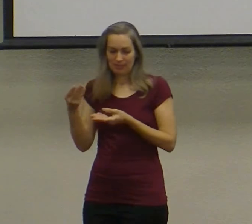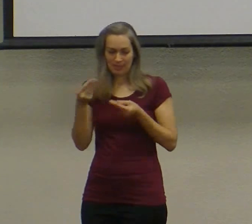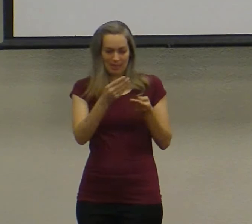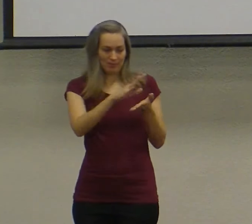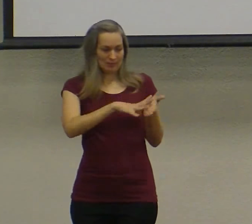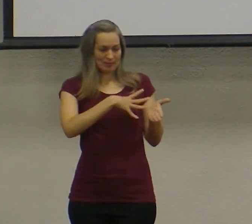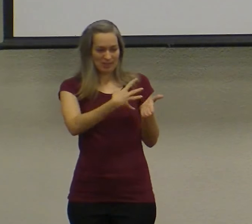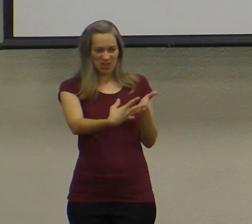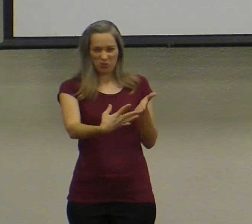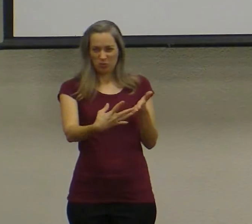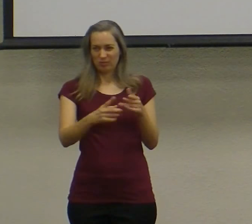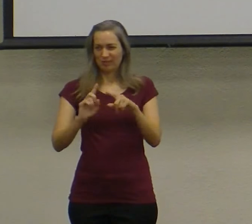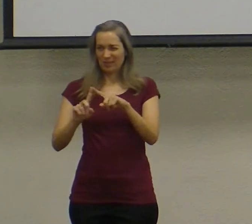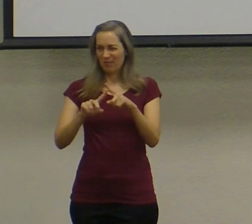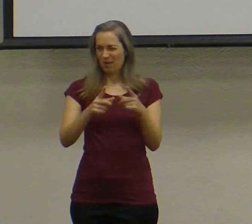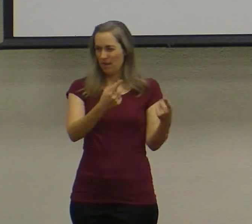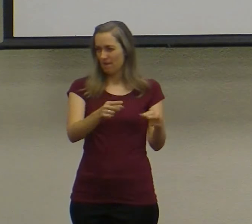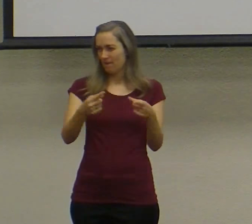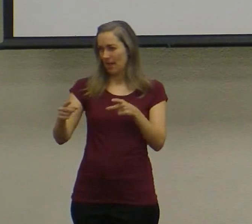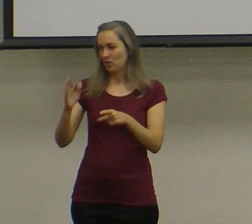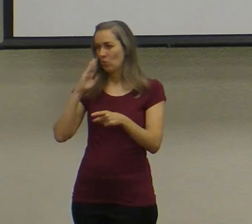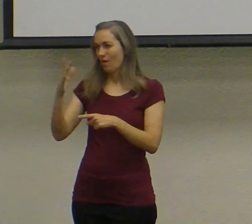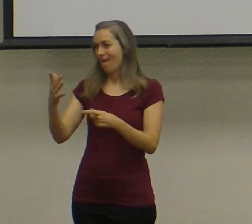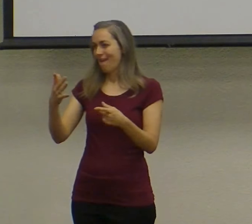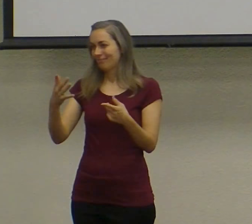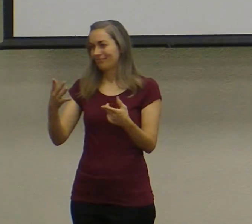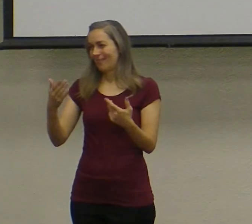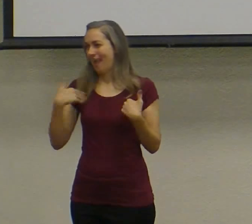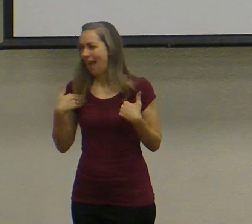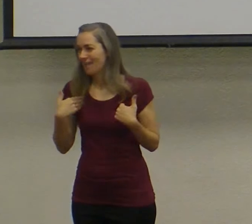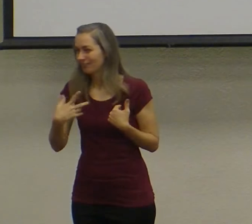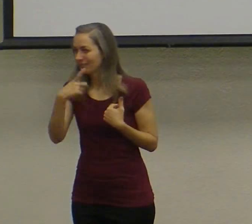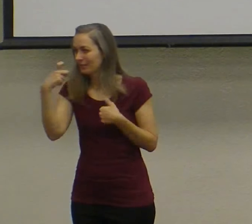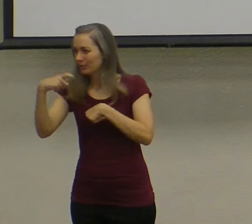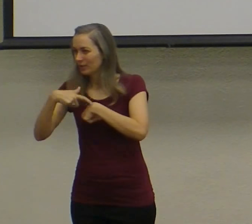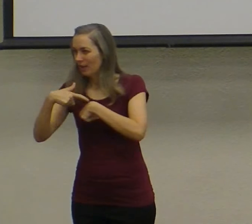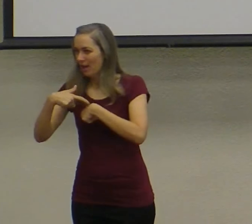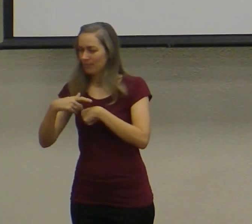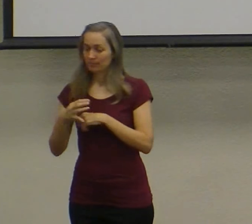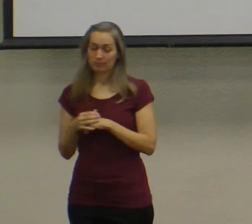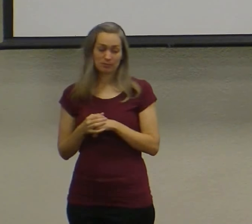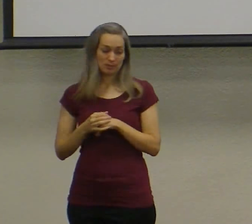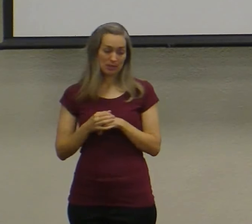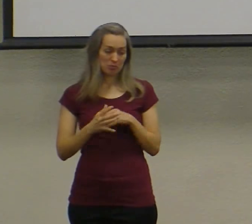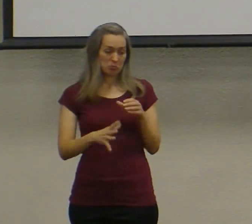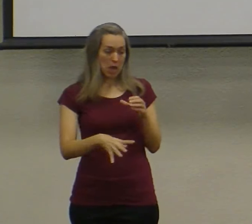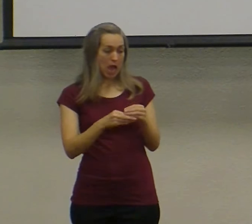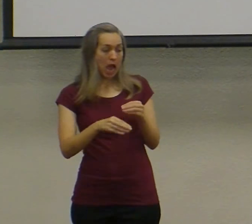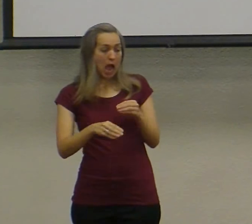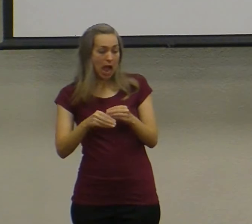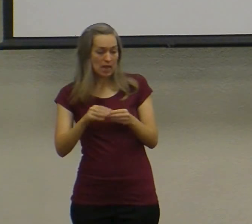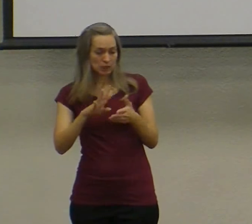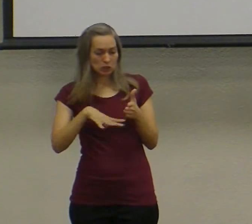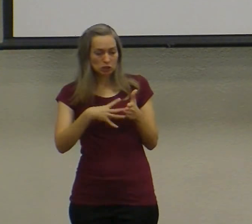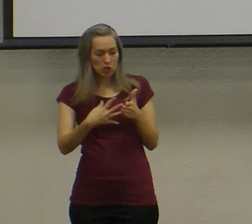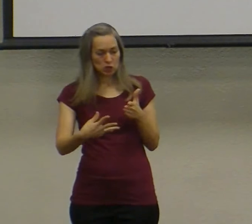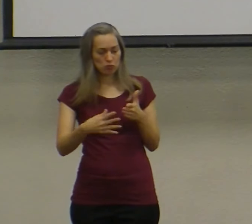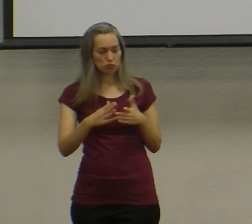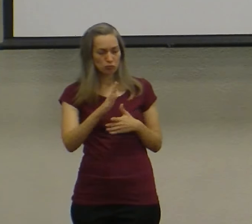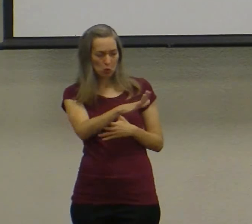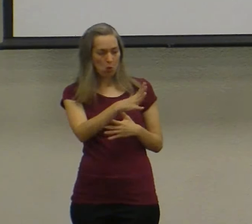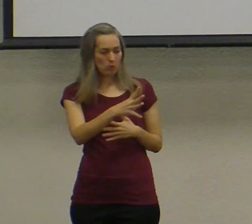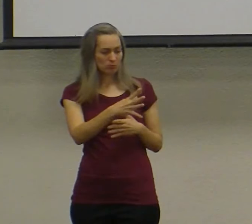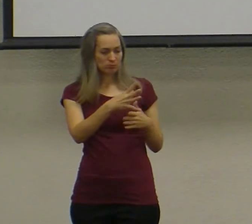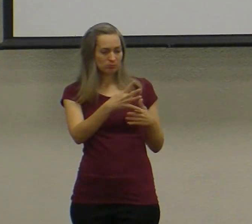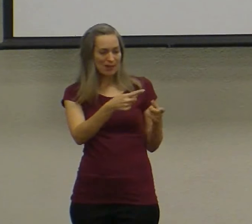of like different events and things that were going to be going on over the summer. And they said, add to this schedule, add your own events, organize things